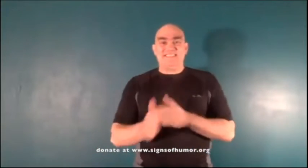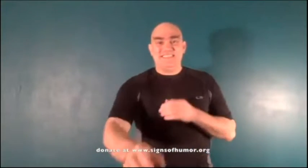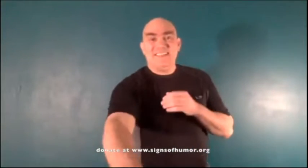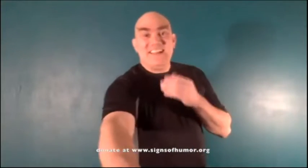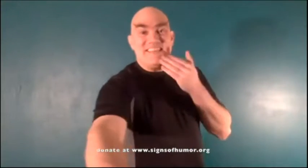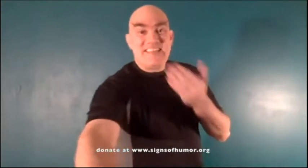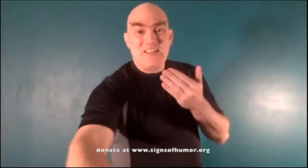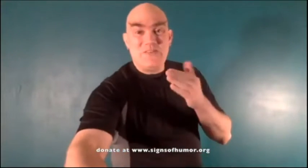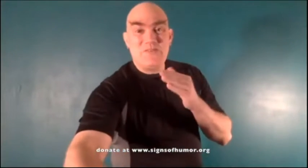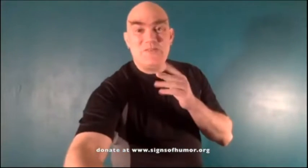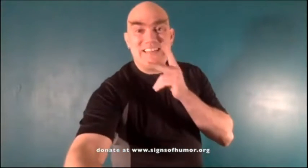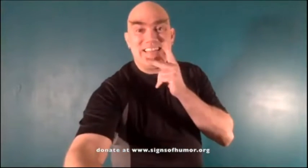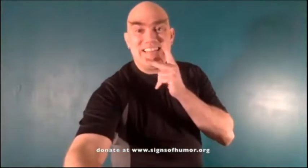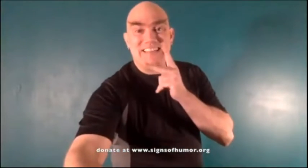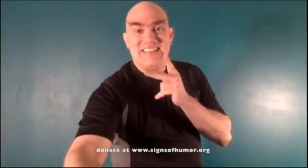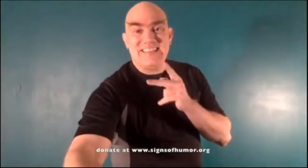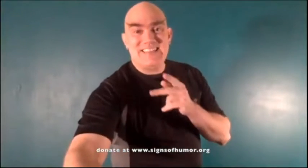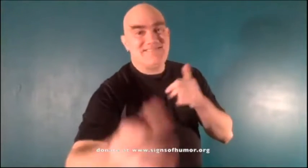Okay, great. Thanks, Keith.